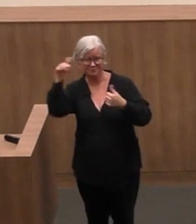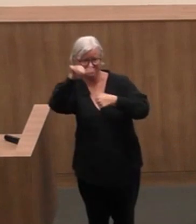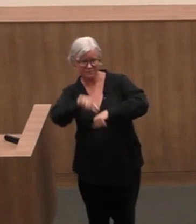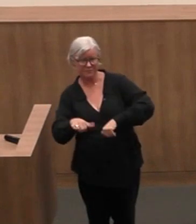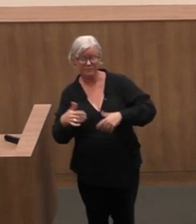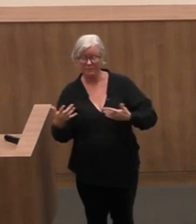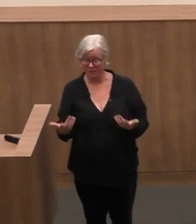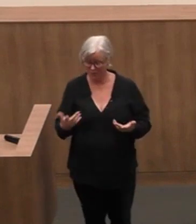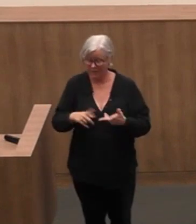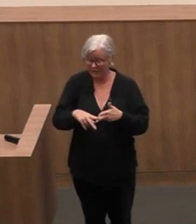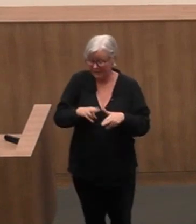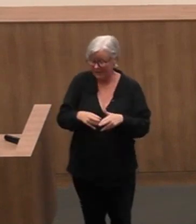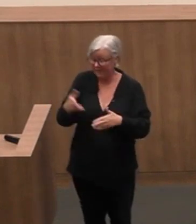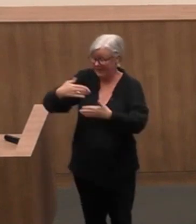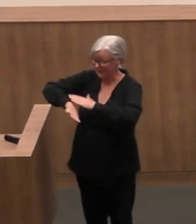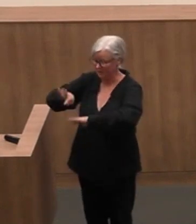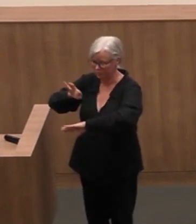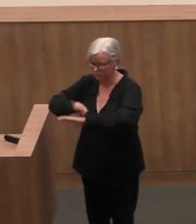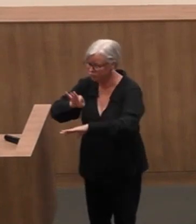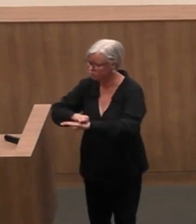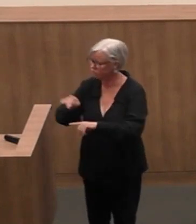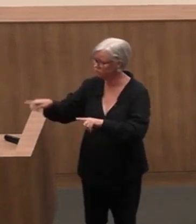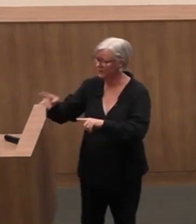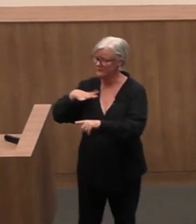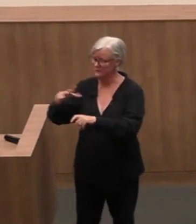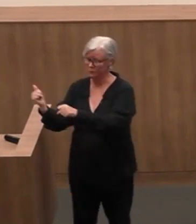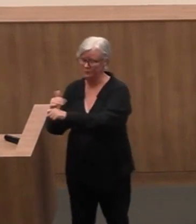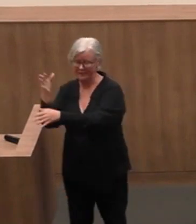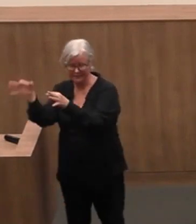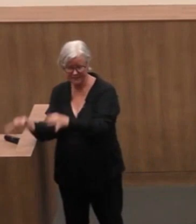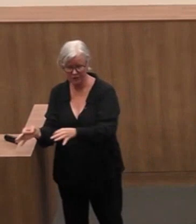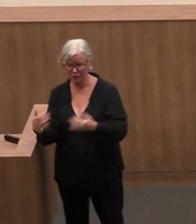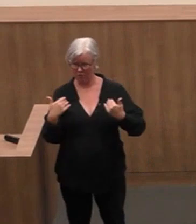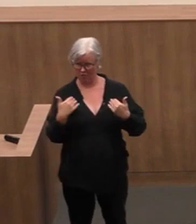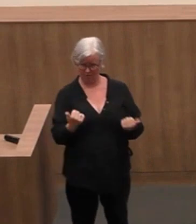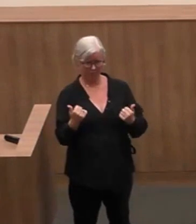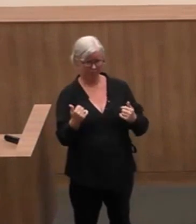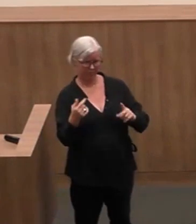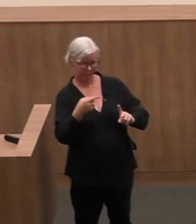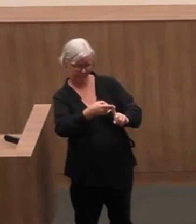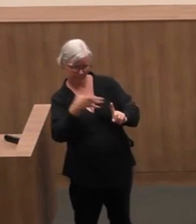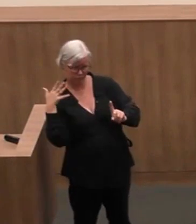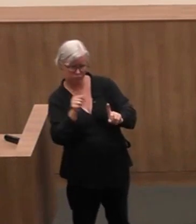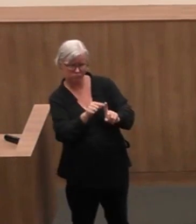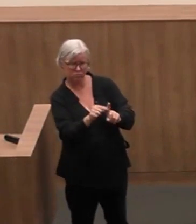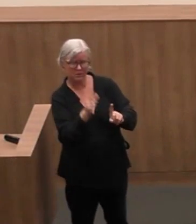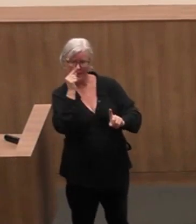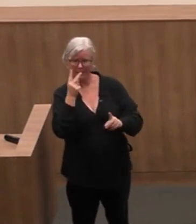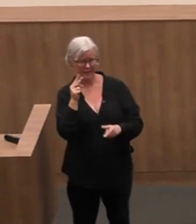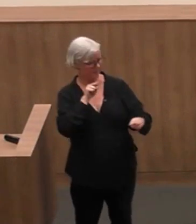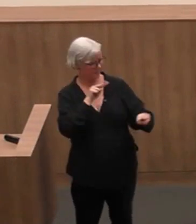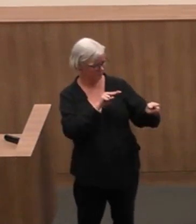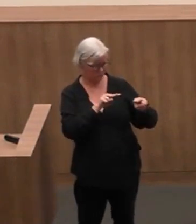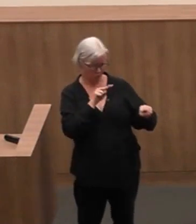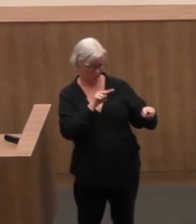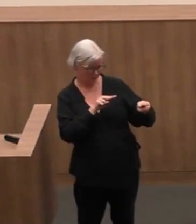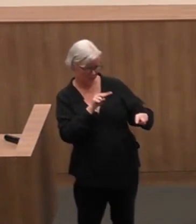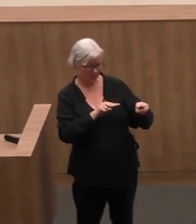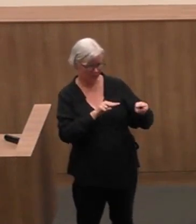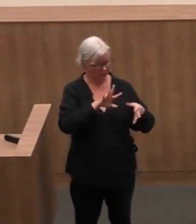you're talking through a decision-making opportunity, you could be noticing and checking in with the supporter